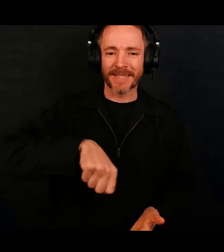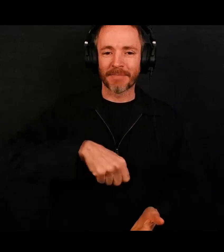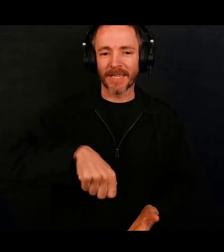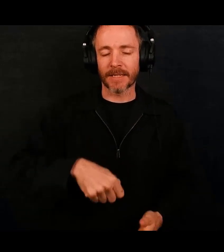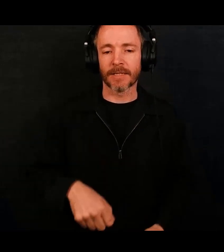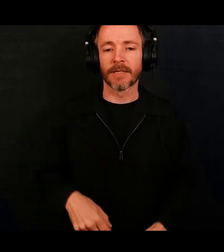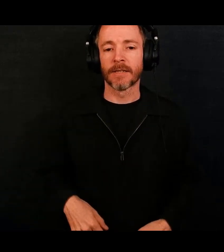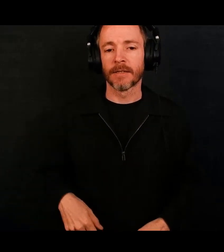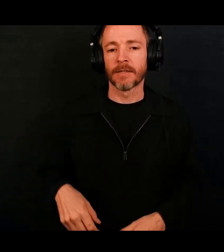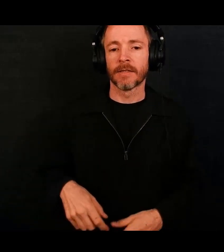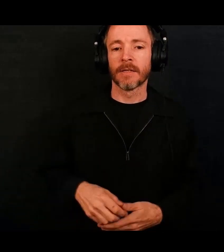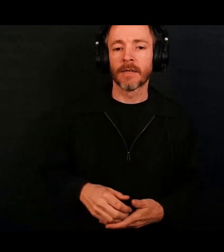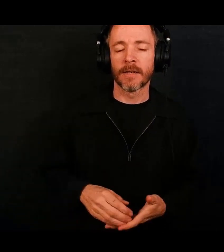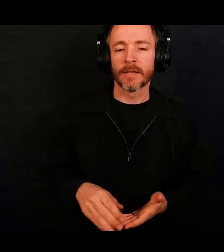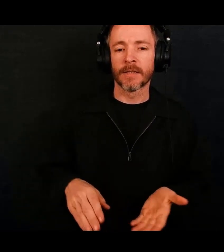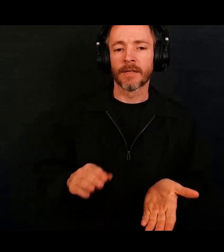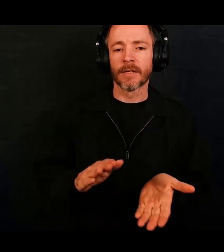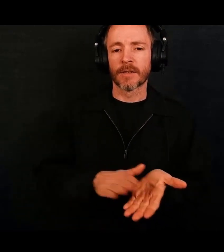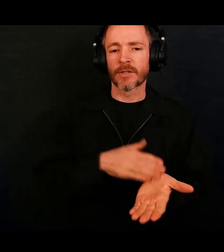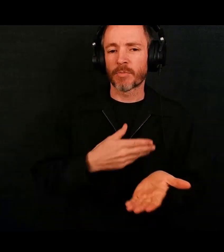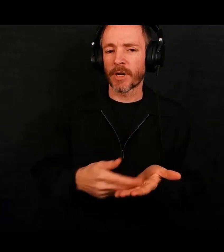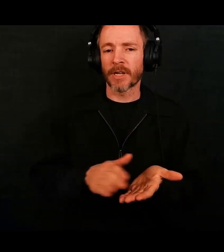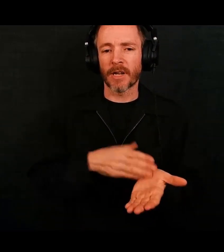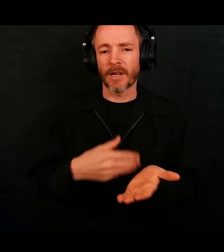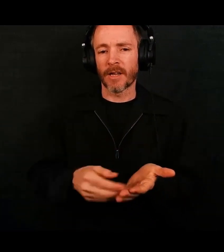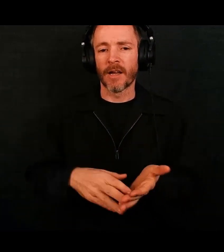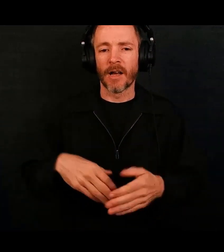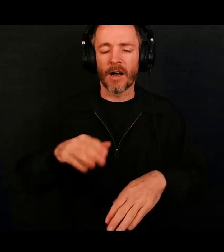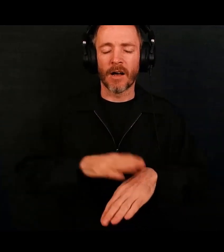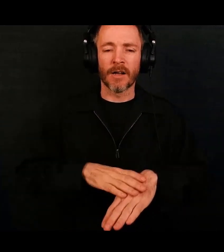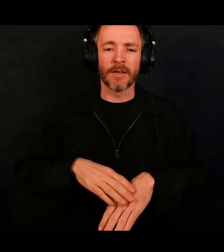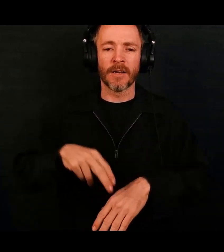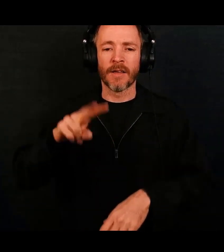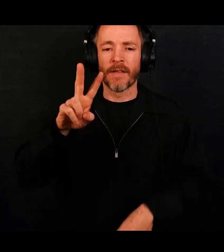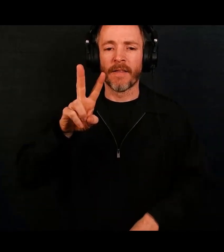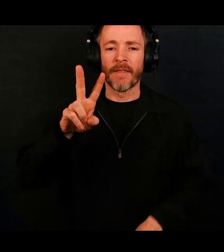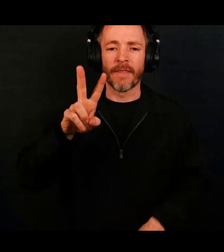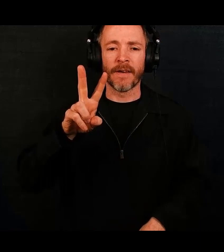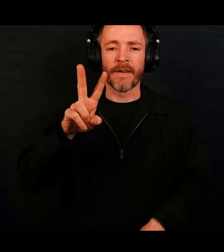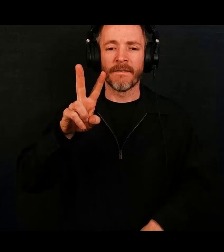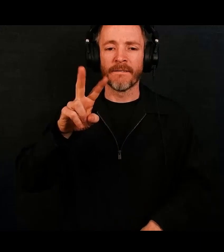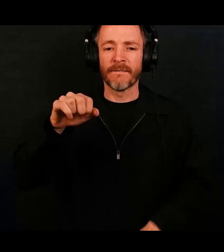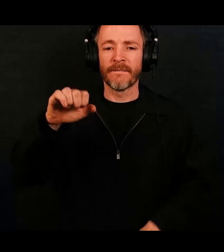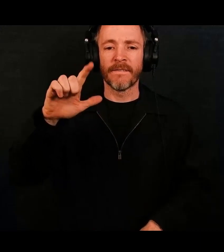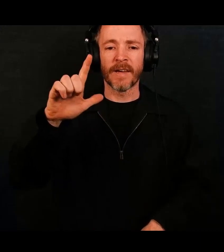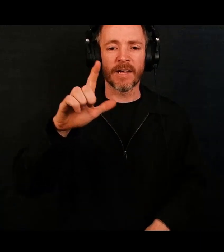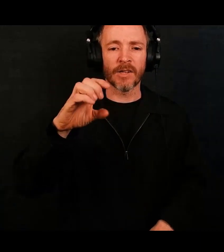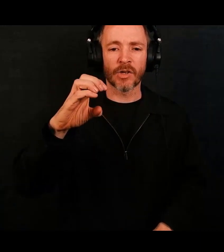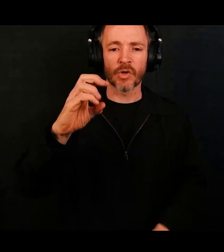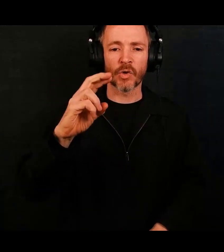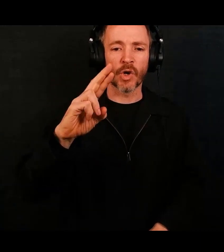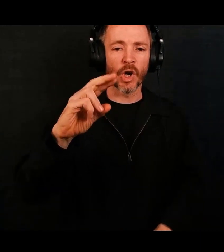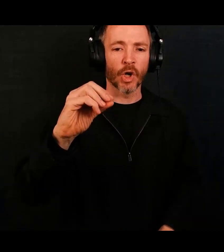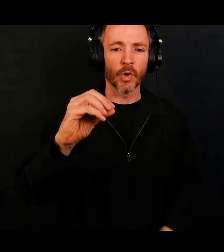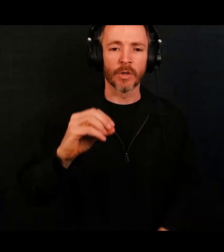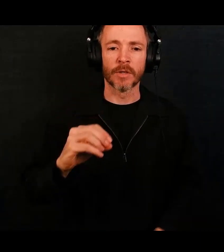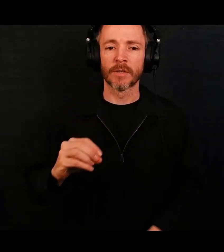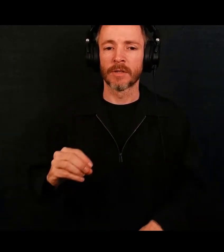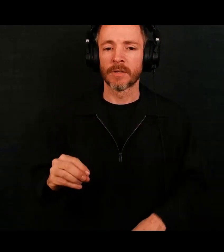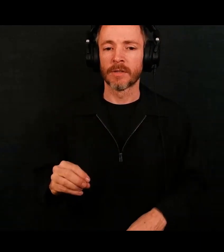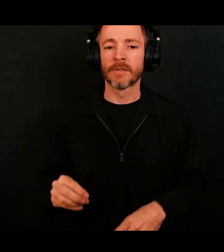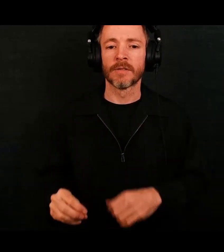Mix, mix, mix, and then spread it on the